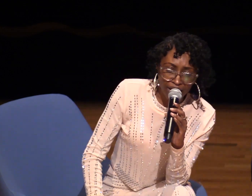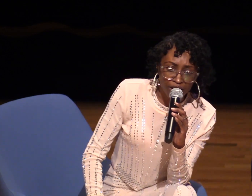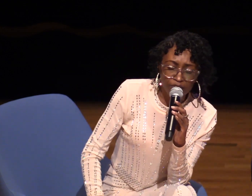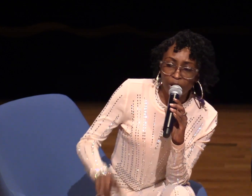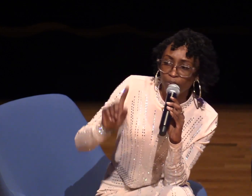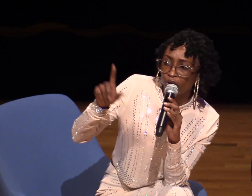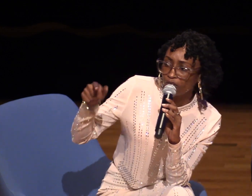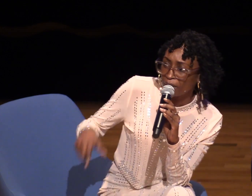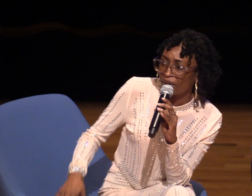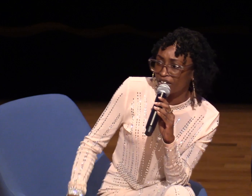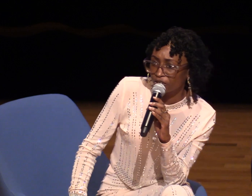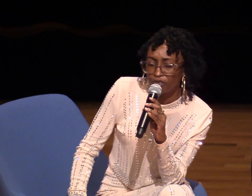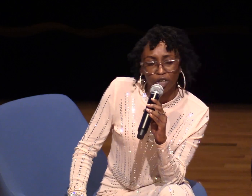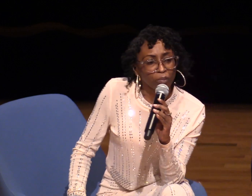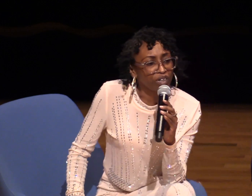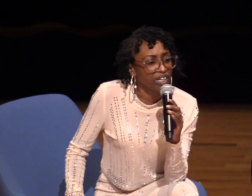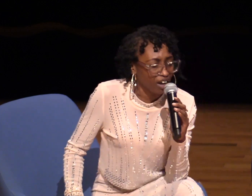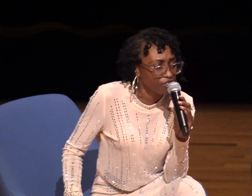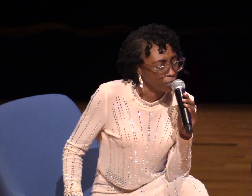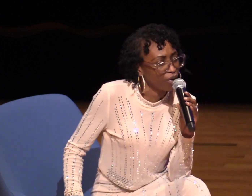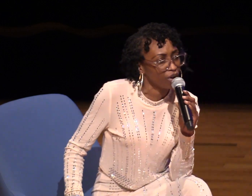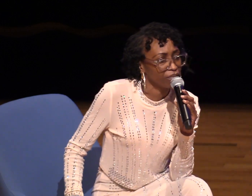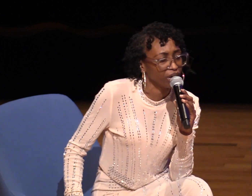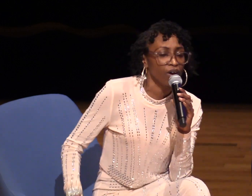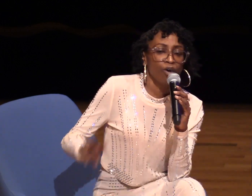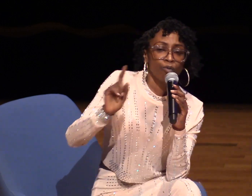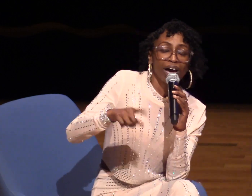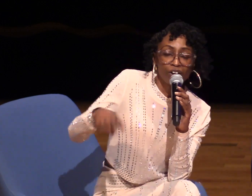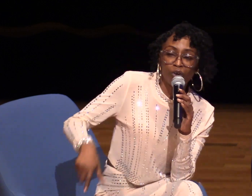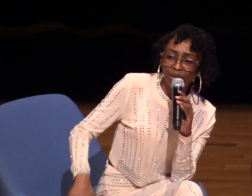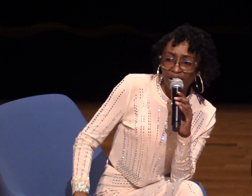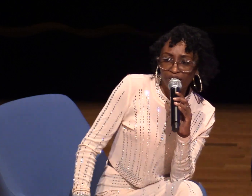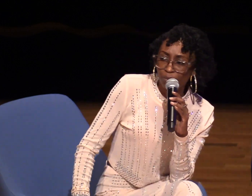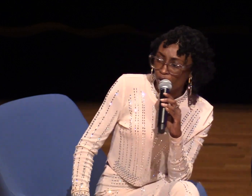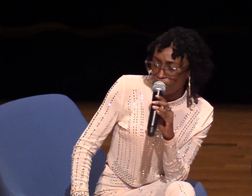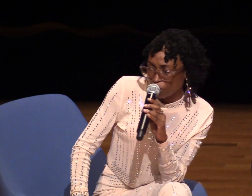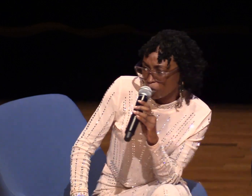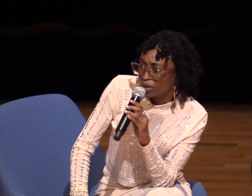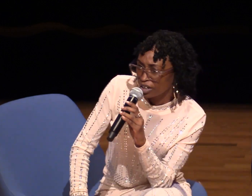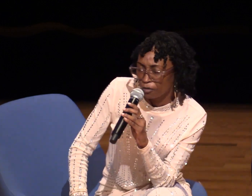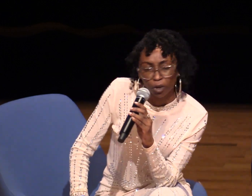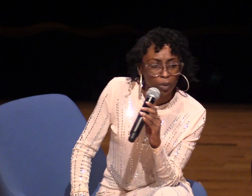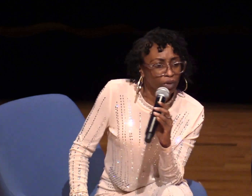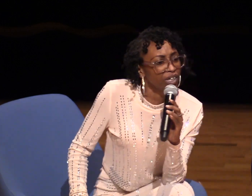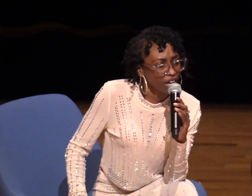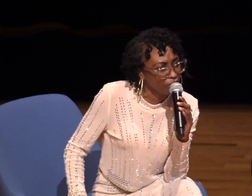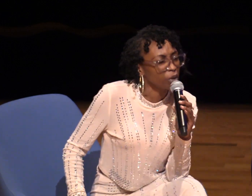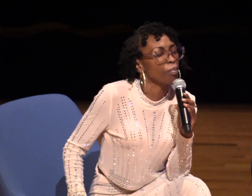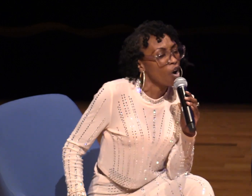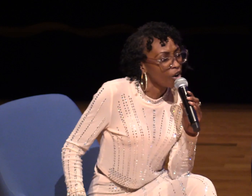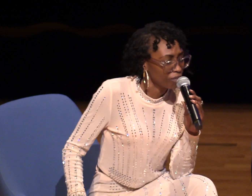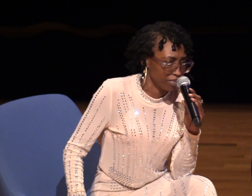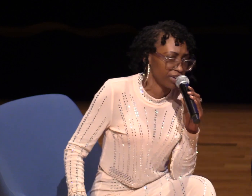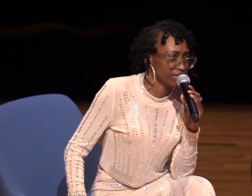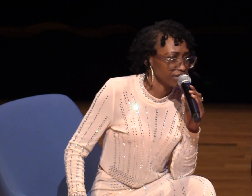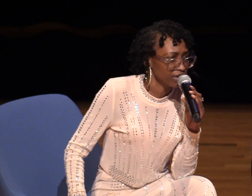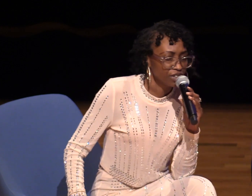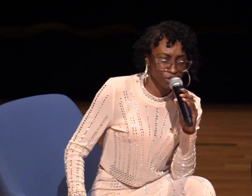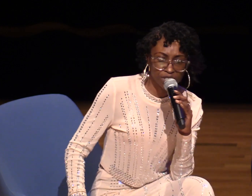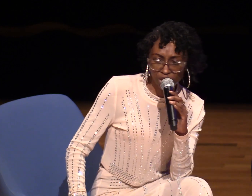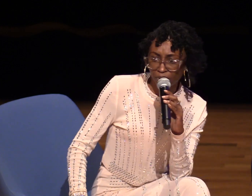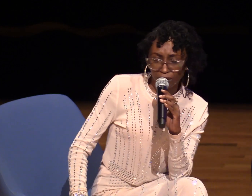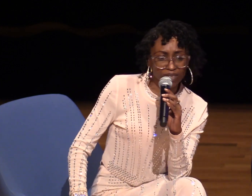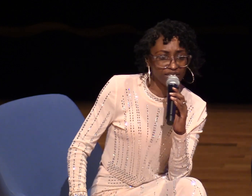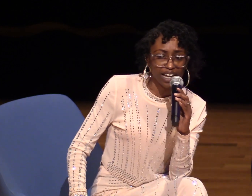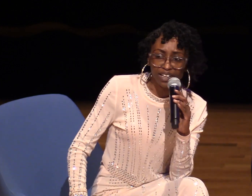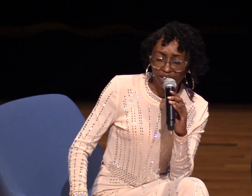we have a program manager for the community health department? Why don't we have a program coordinator for the community health department? Do